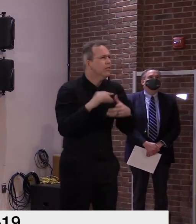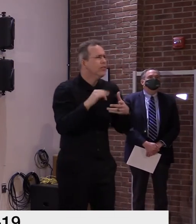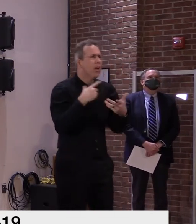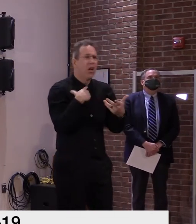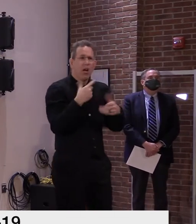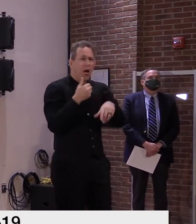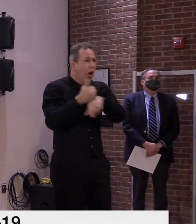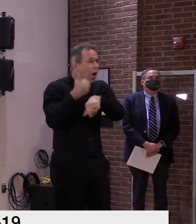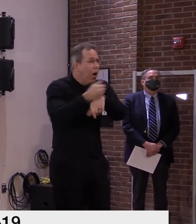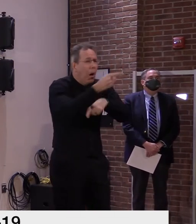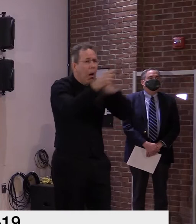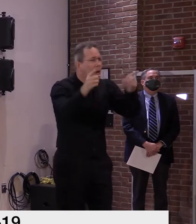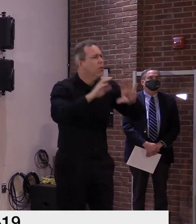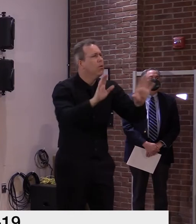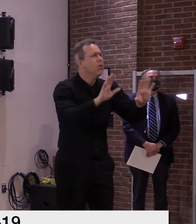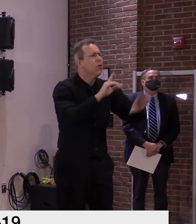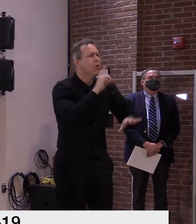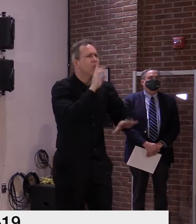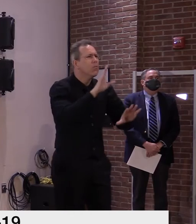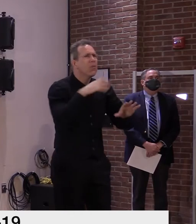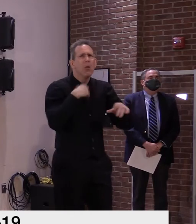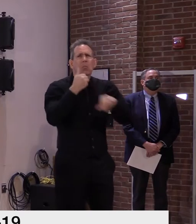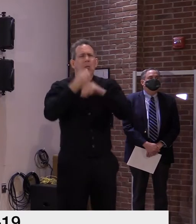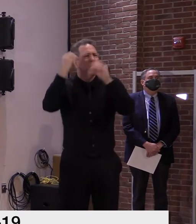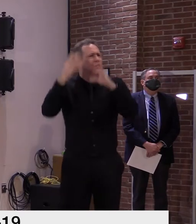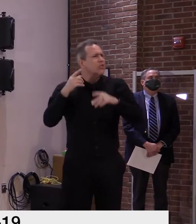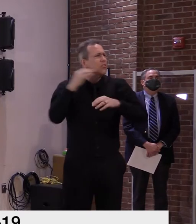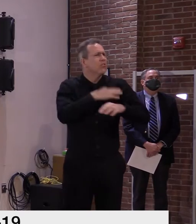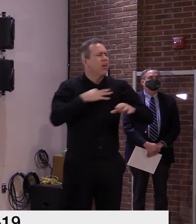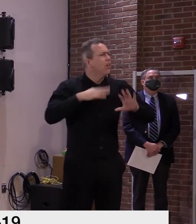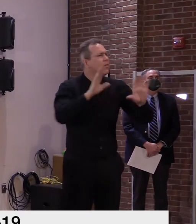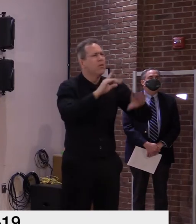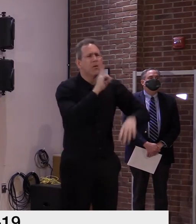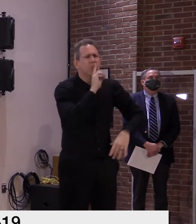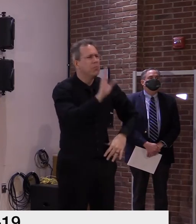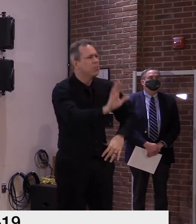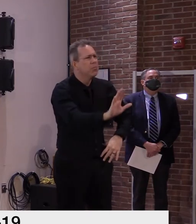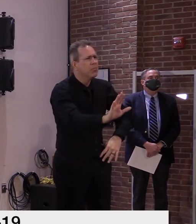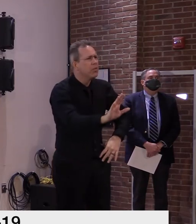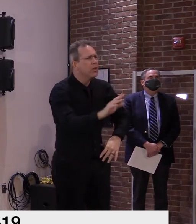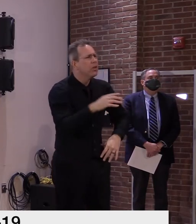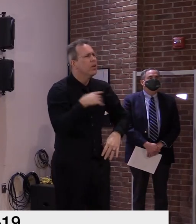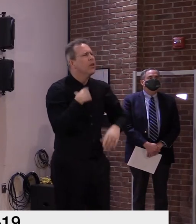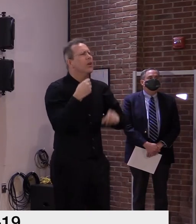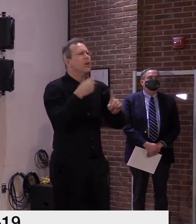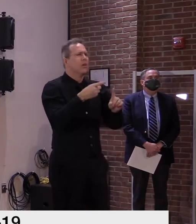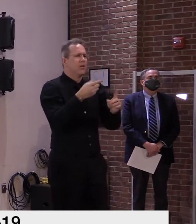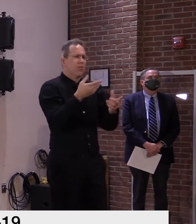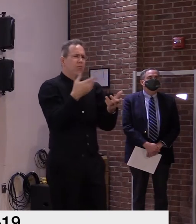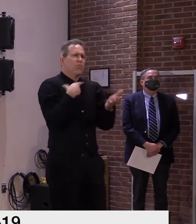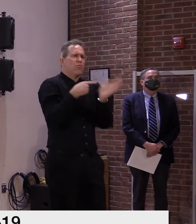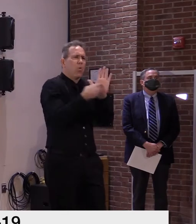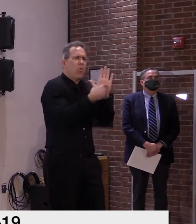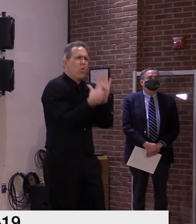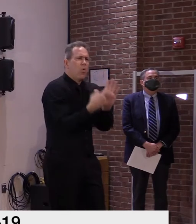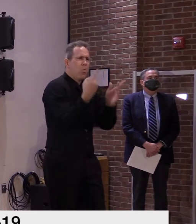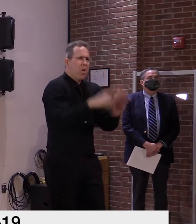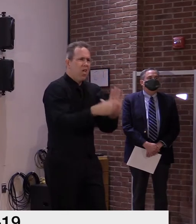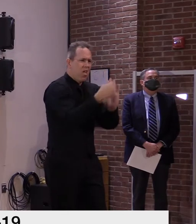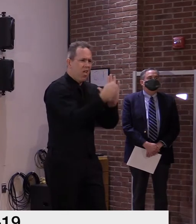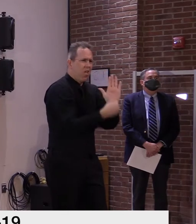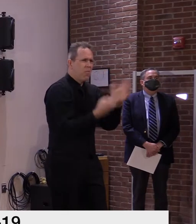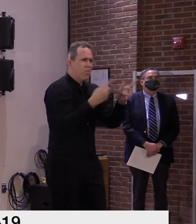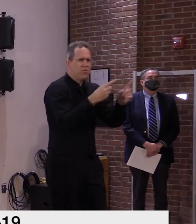commitment by our educators, but it is evidence that even with the very best remote learning experience,